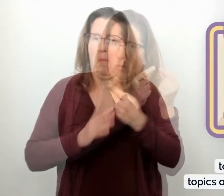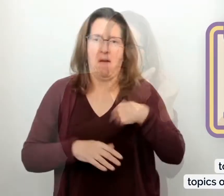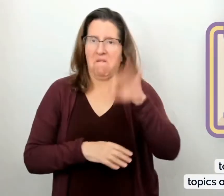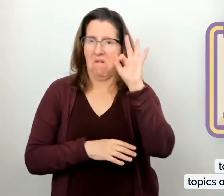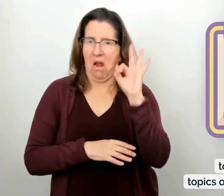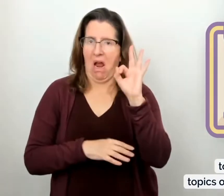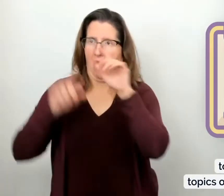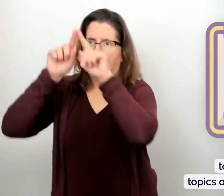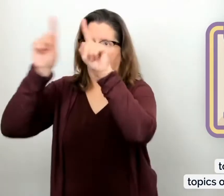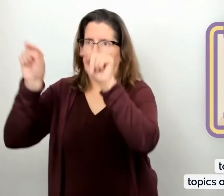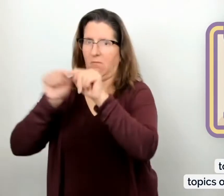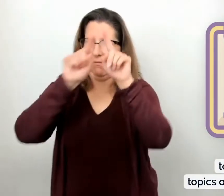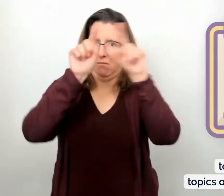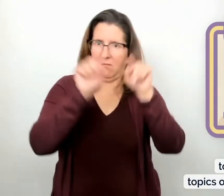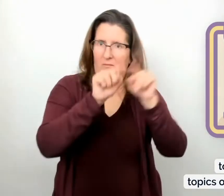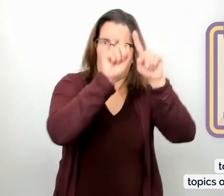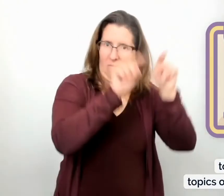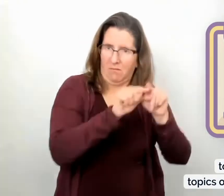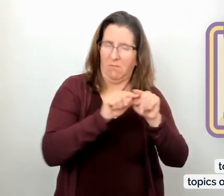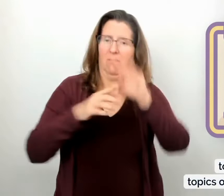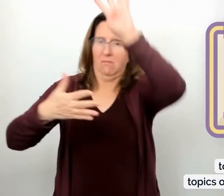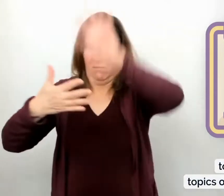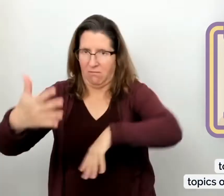one so the student could make an informed choice.